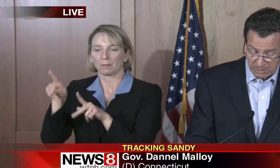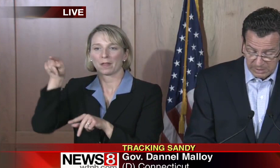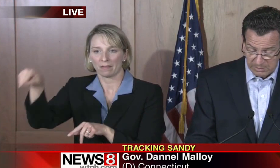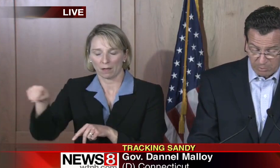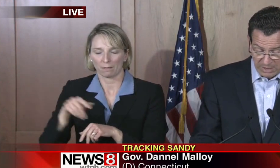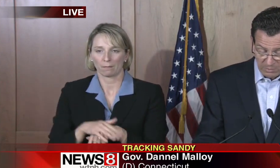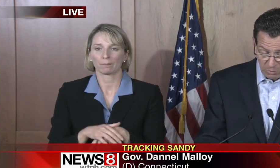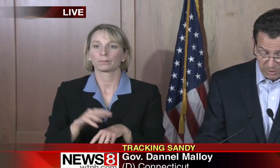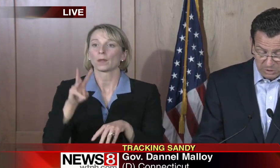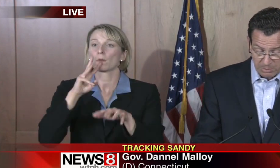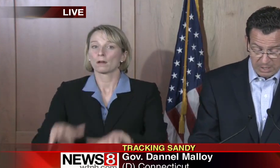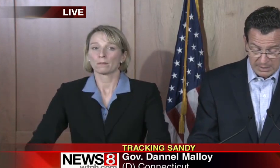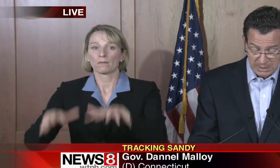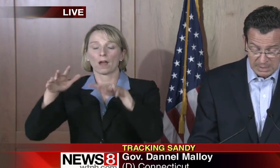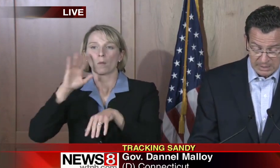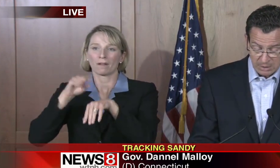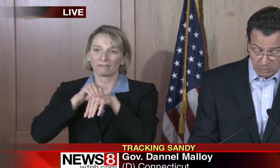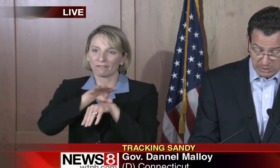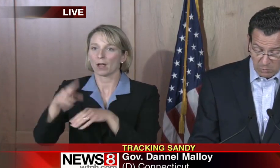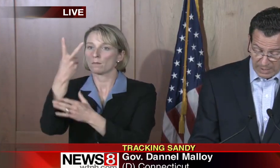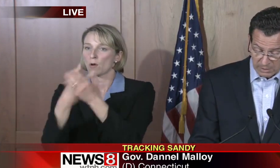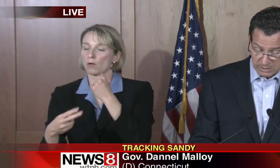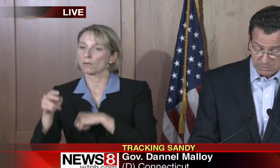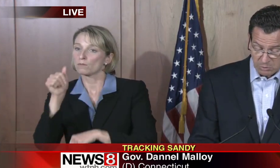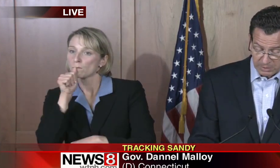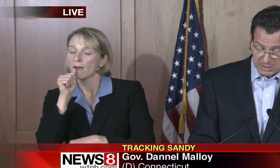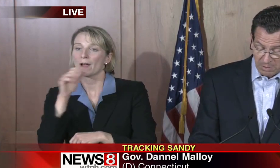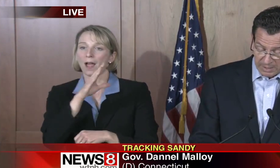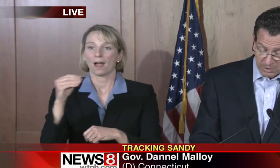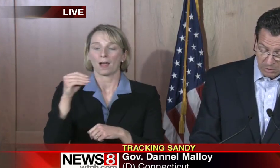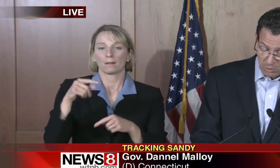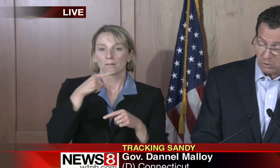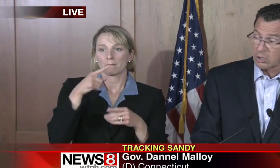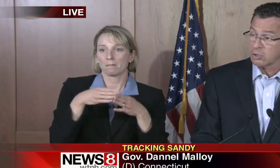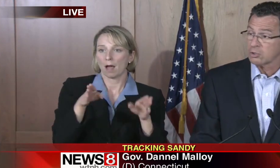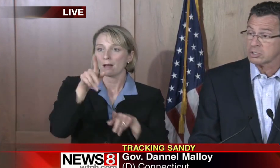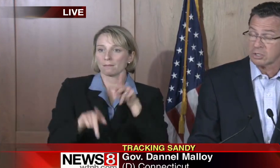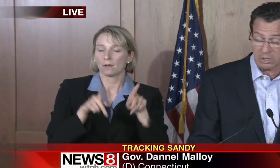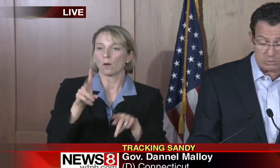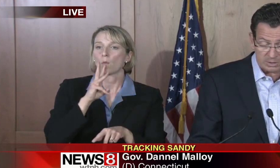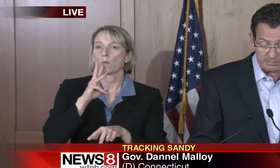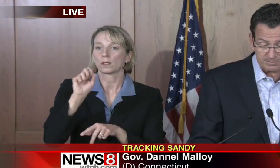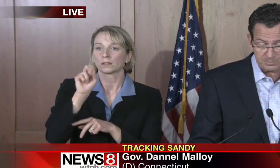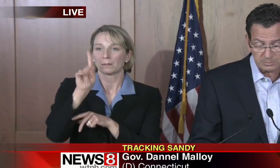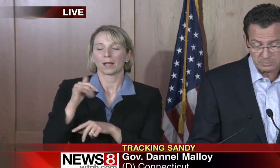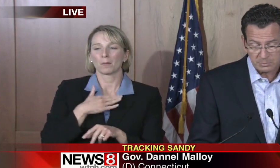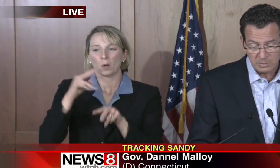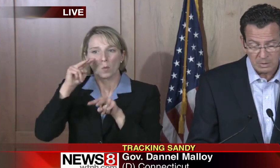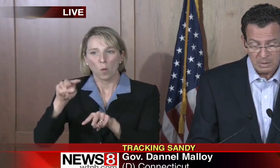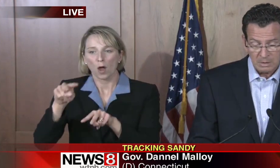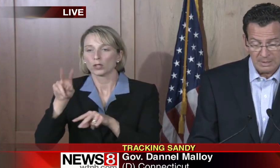affect public and private water supplies, including wells, so please monitor local alerts closely.